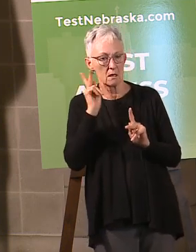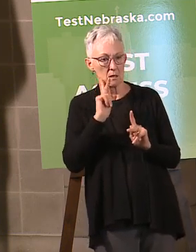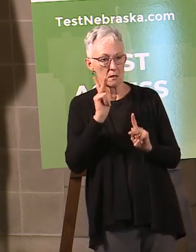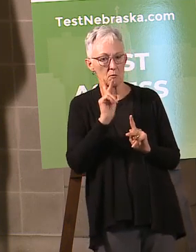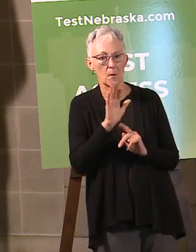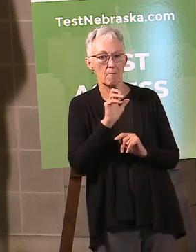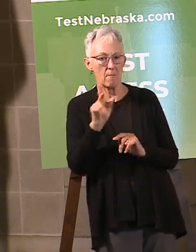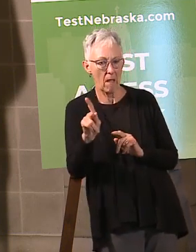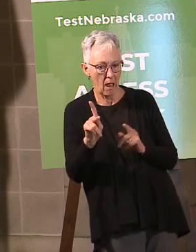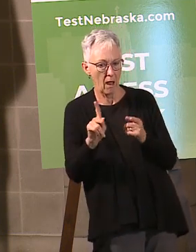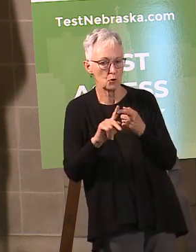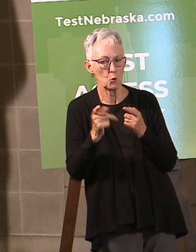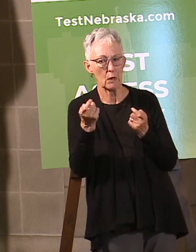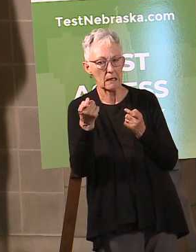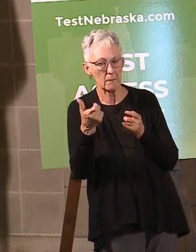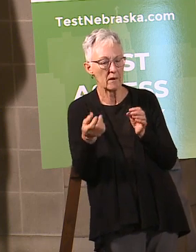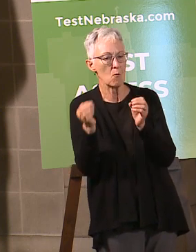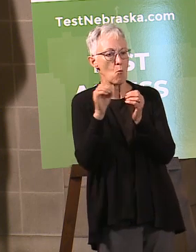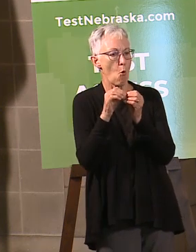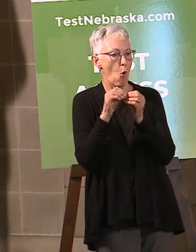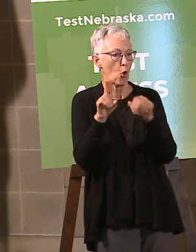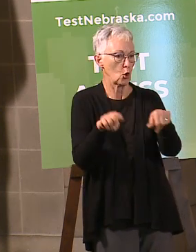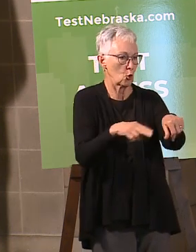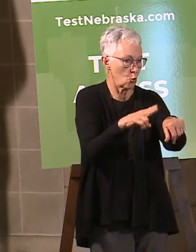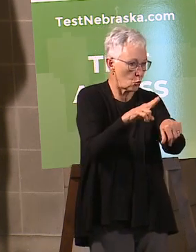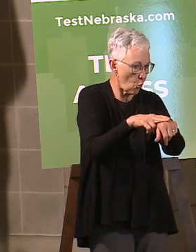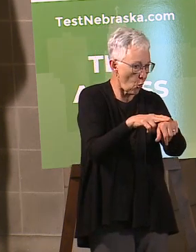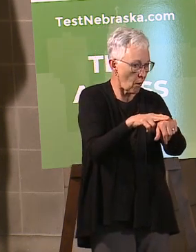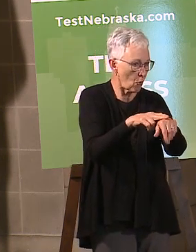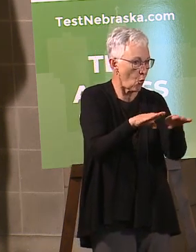have in place, rather than people just throwing the whole thing out.